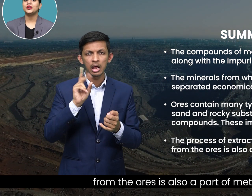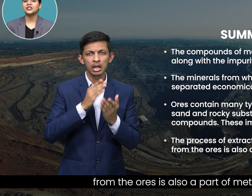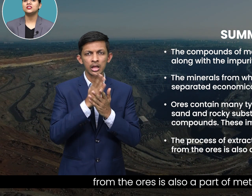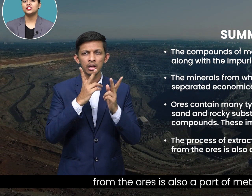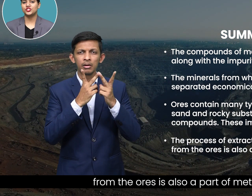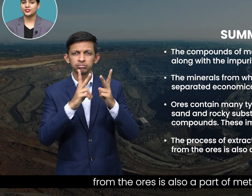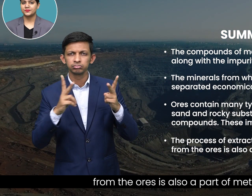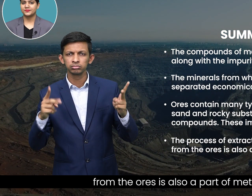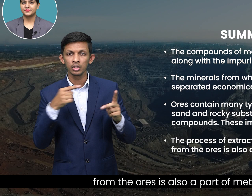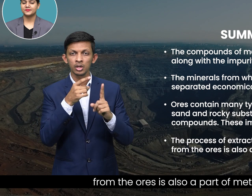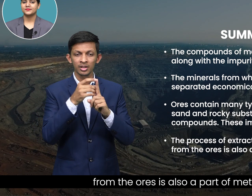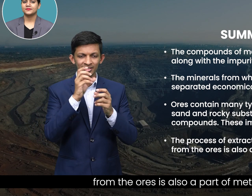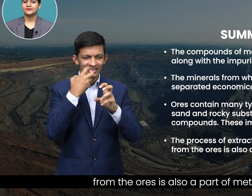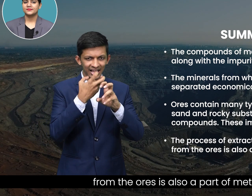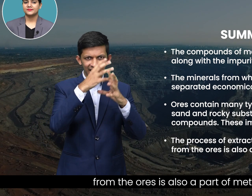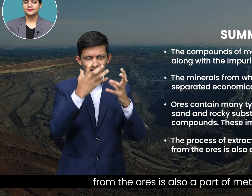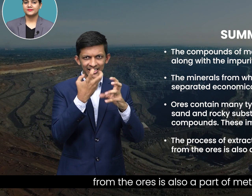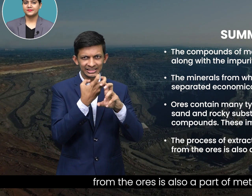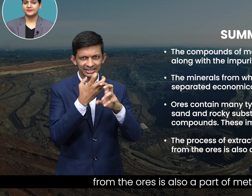of metallurgy.